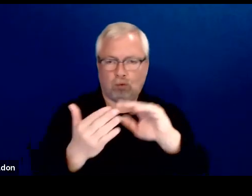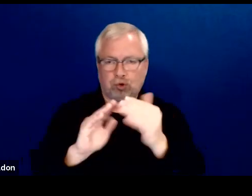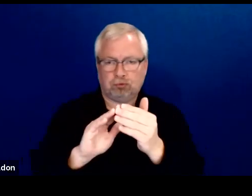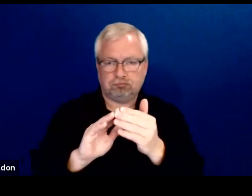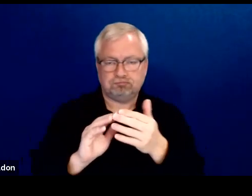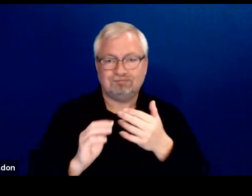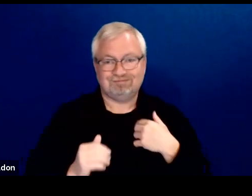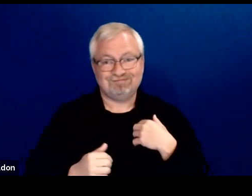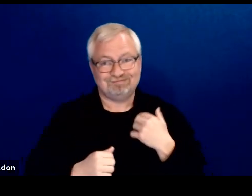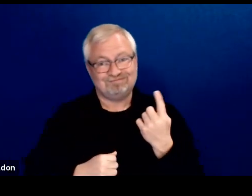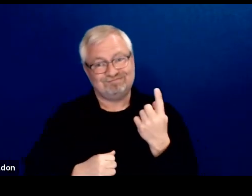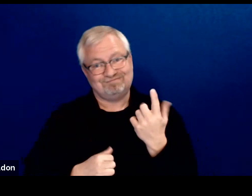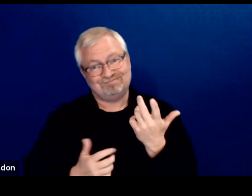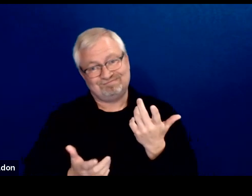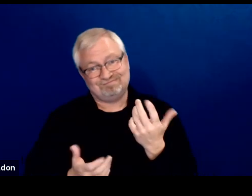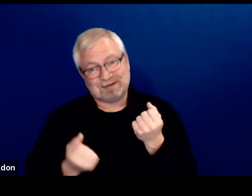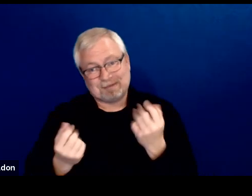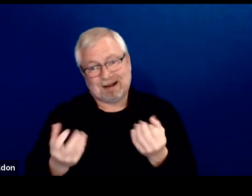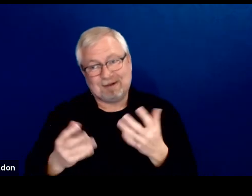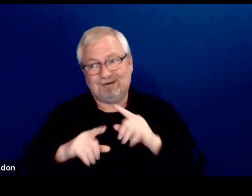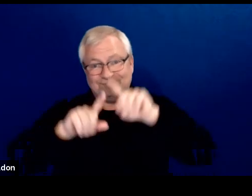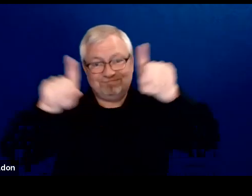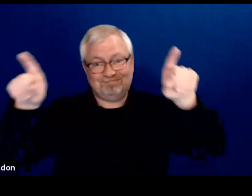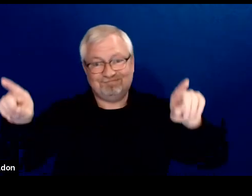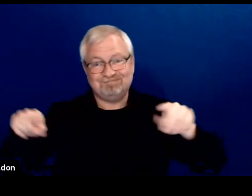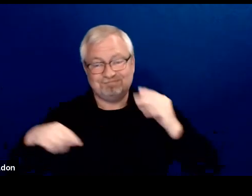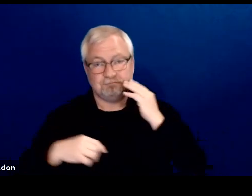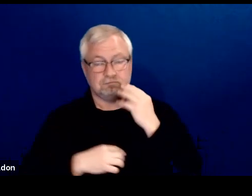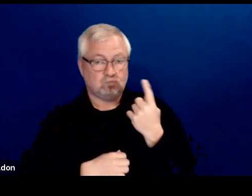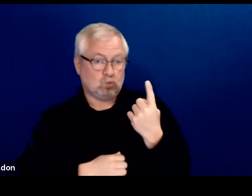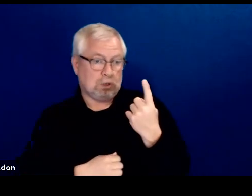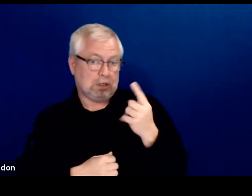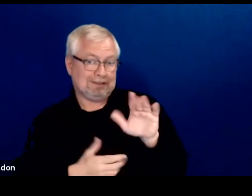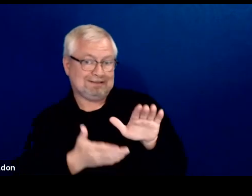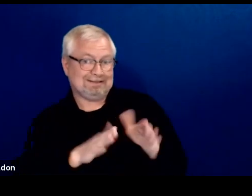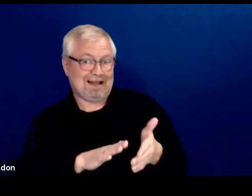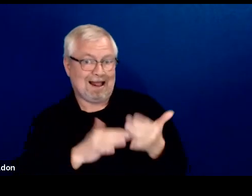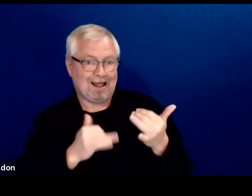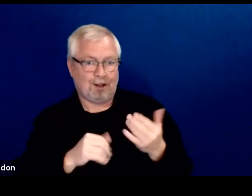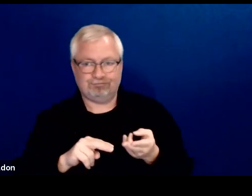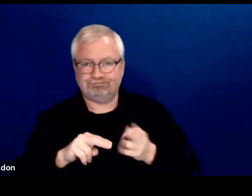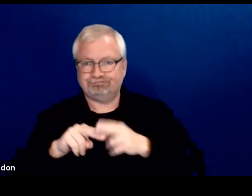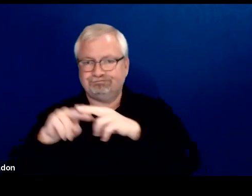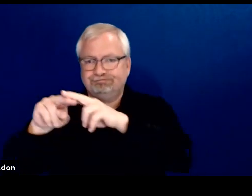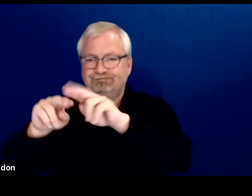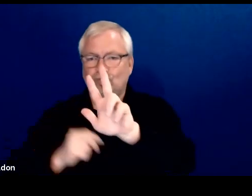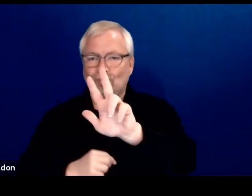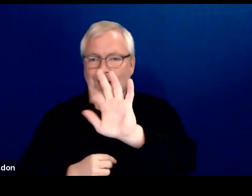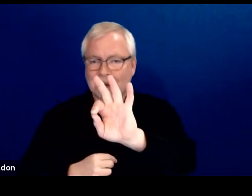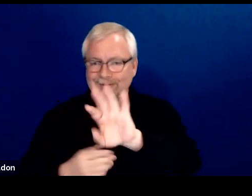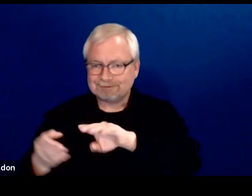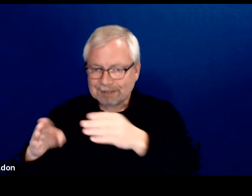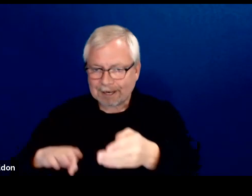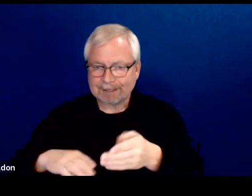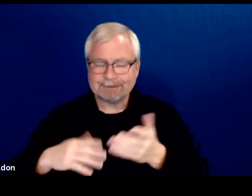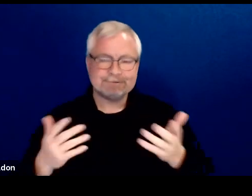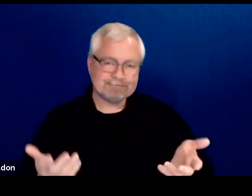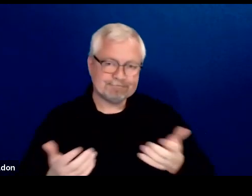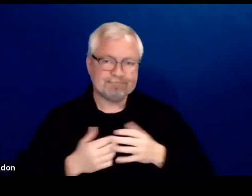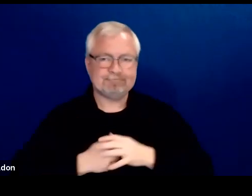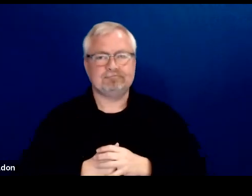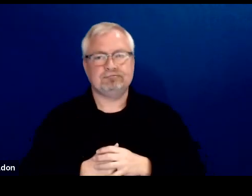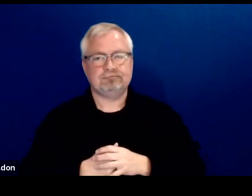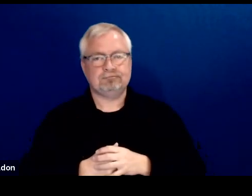think we had 1 death in Minnesota. And of course, now, unfortunately, we have 39. The experts we're listening to, that being